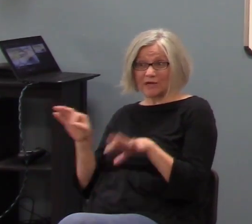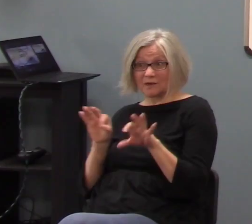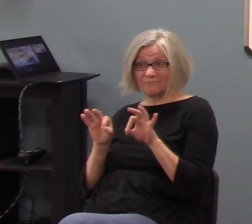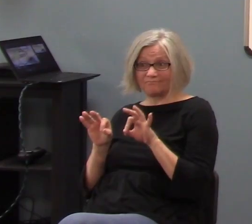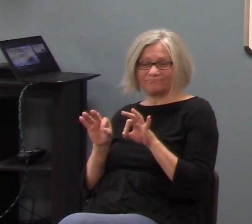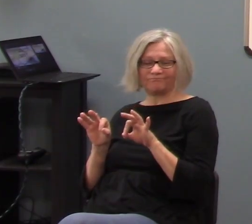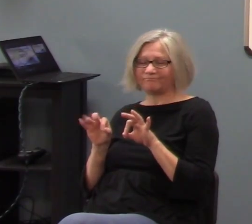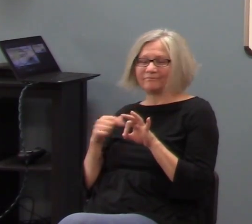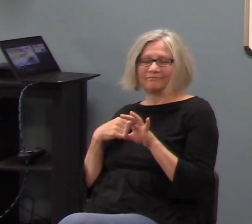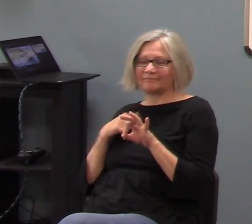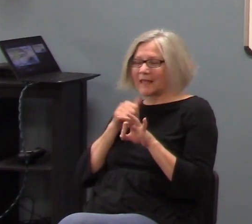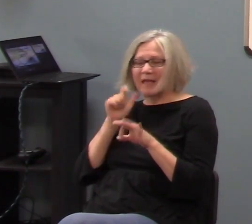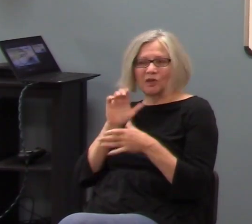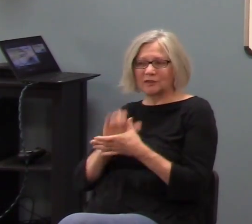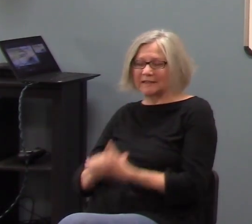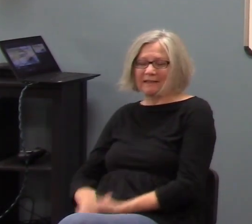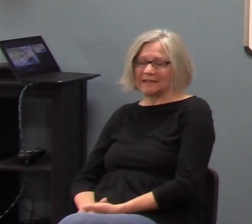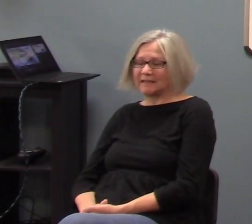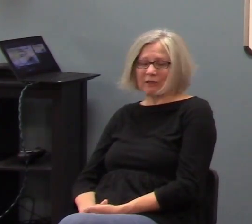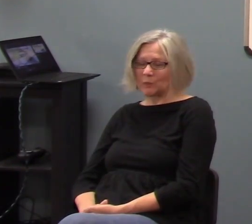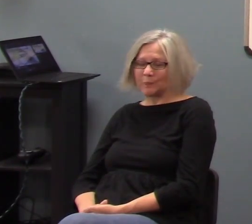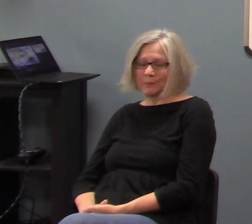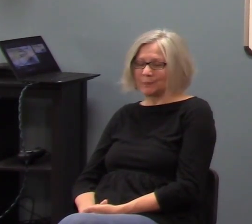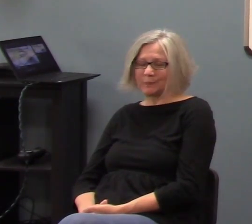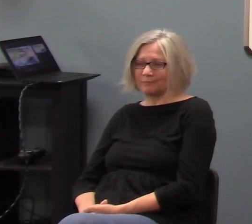I don't think so.